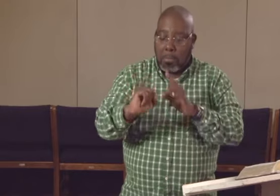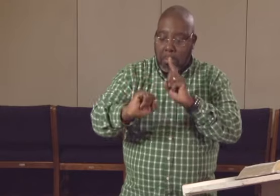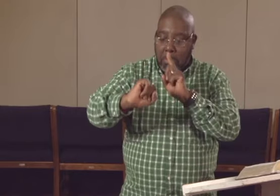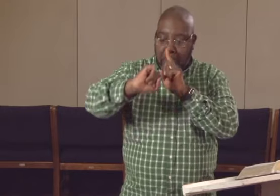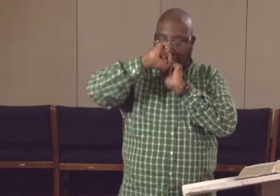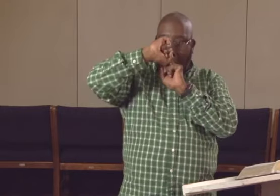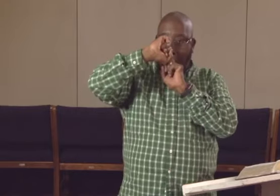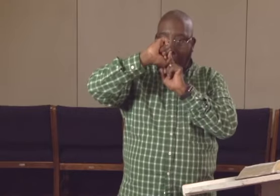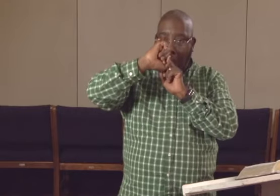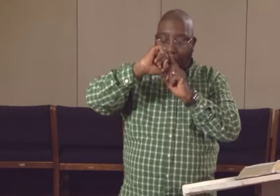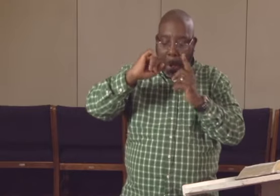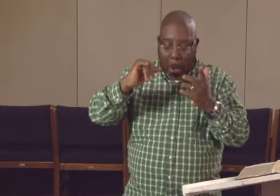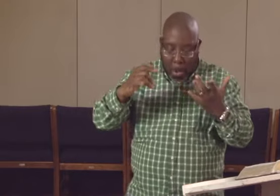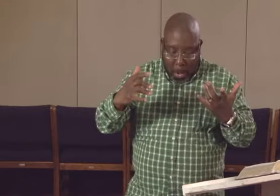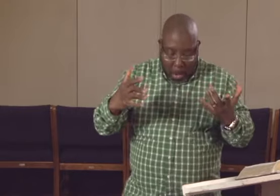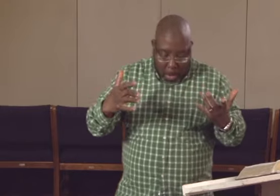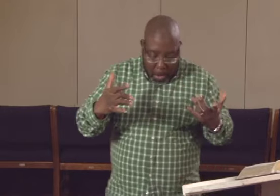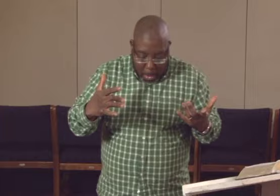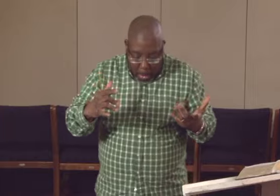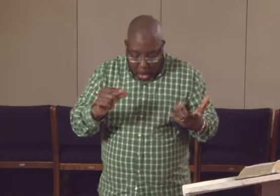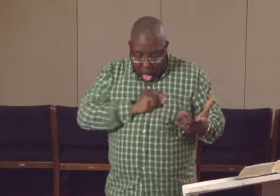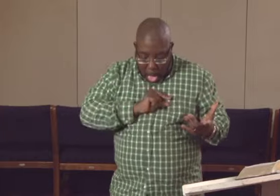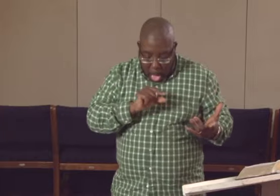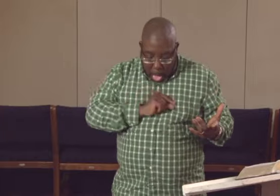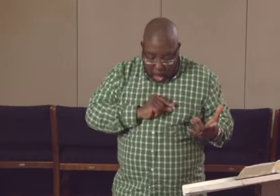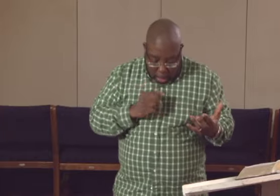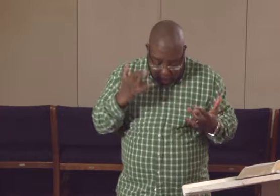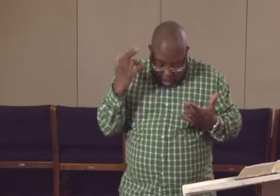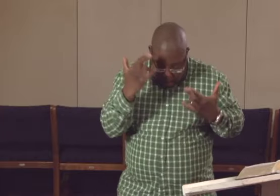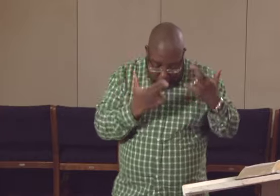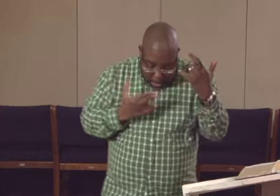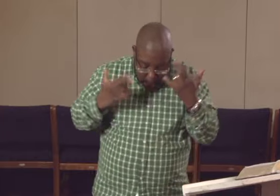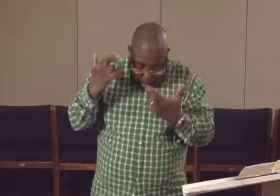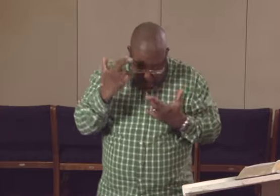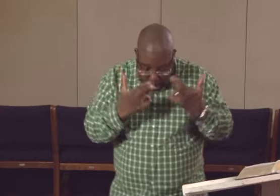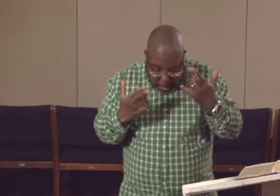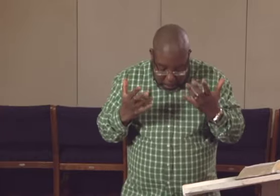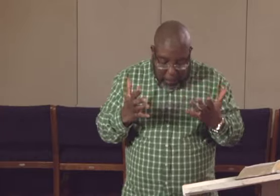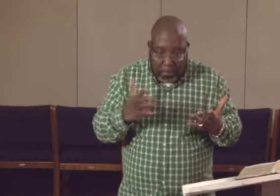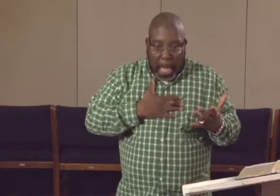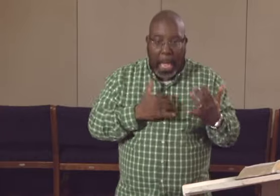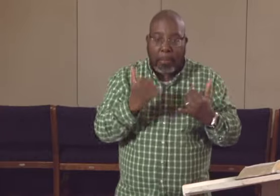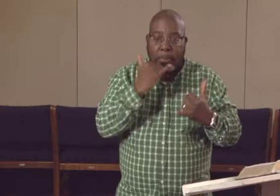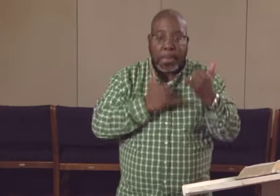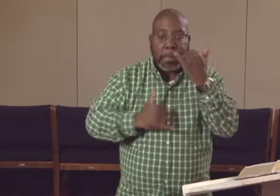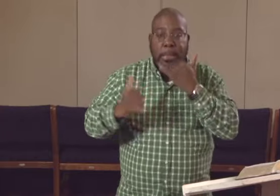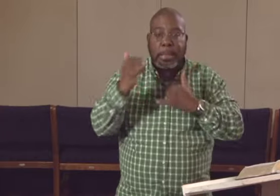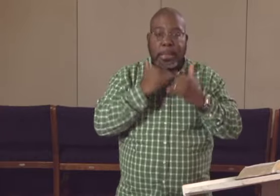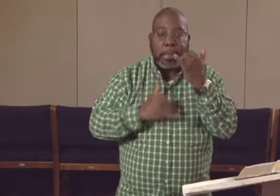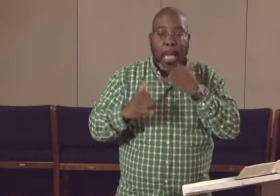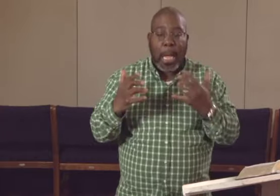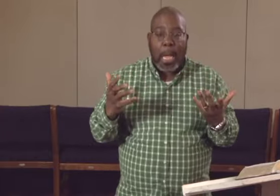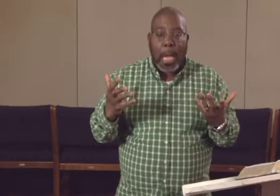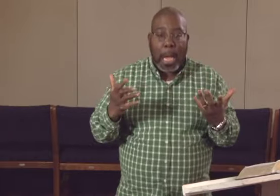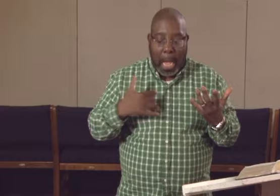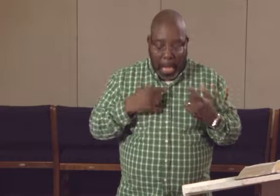David realized that God got his attention, knew all about his sin, and he realized, I had